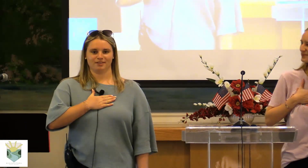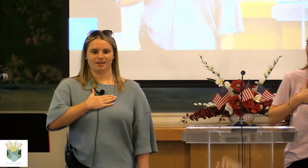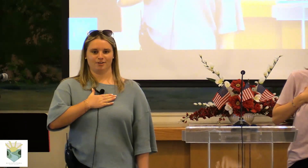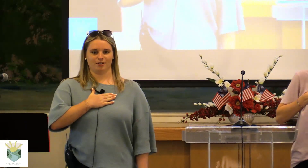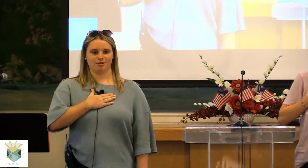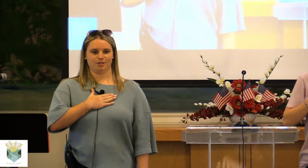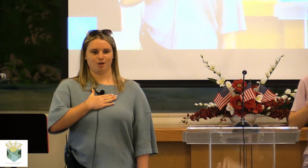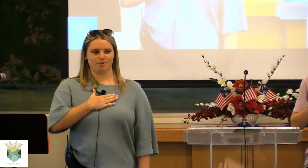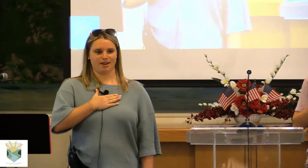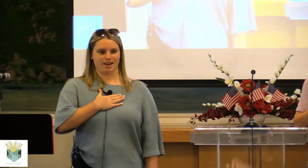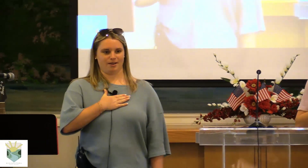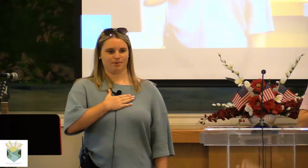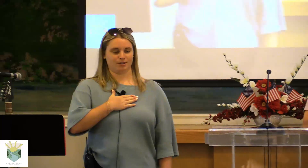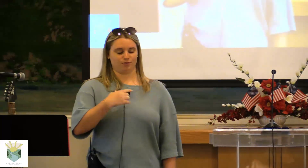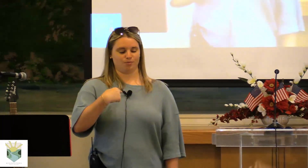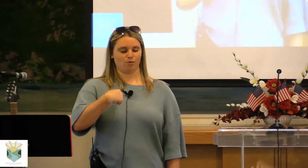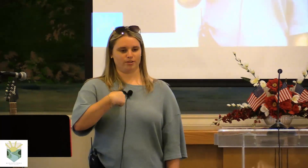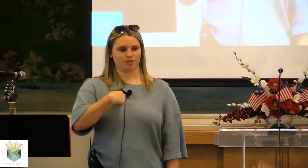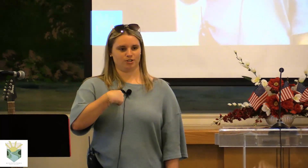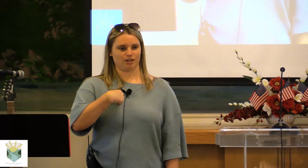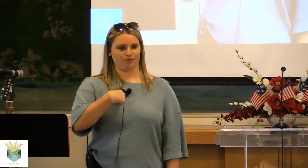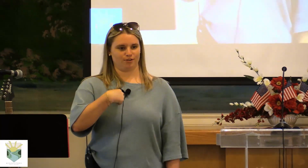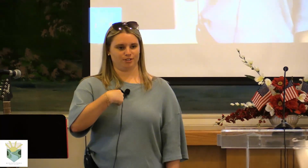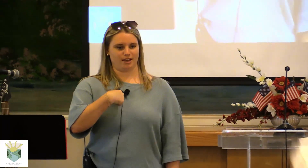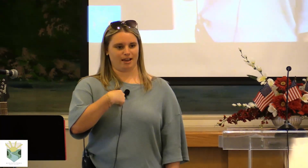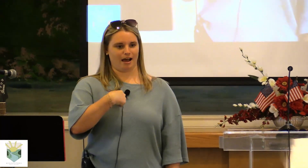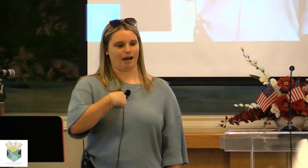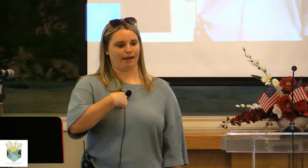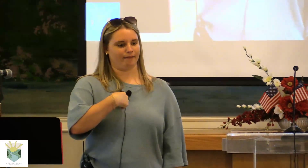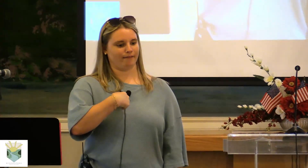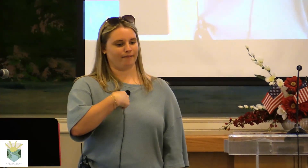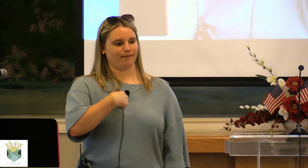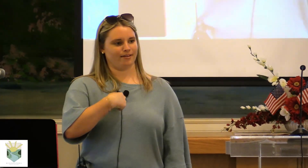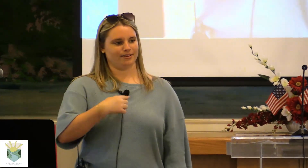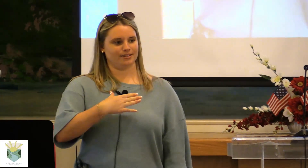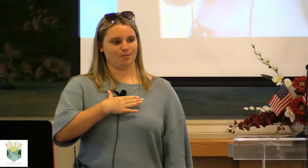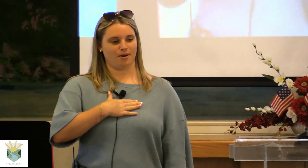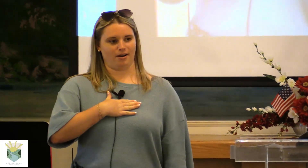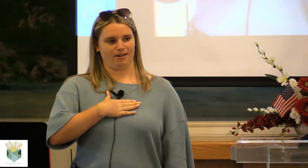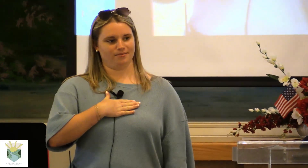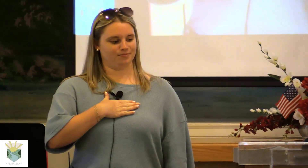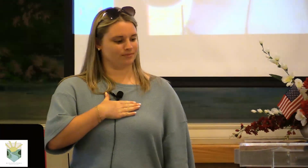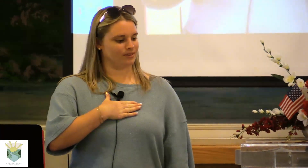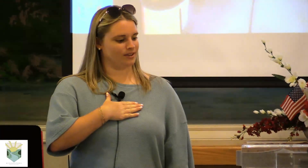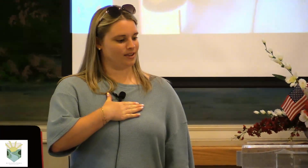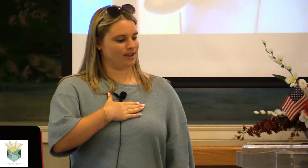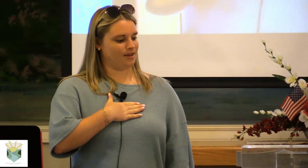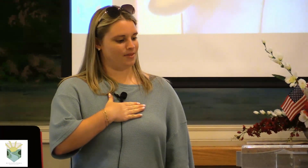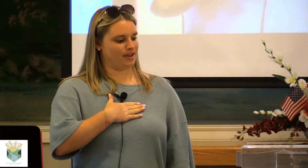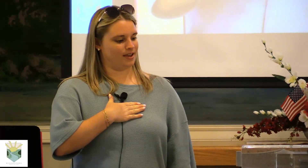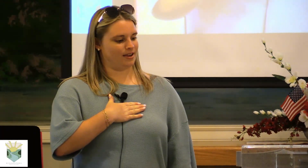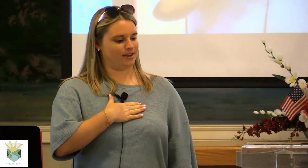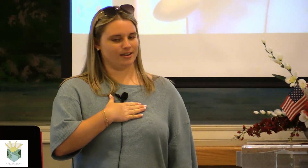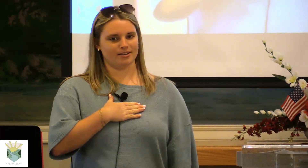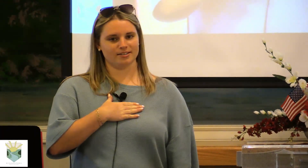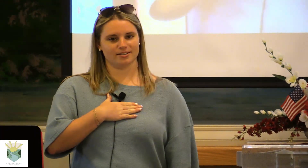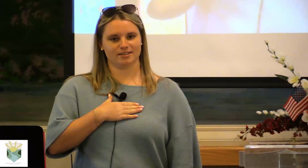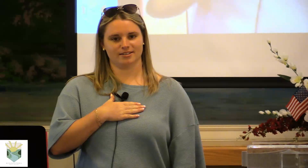You're going to use an open hand because if you point to yourself, you're saying I. So my. And then is